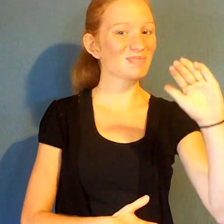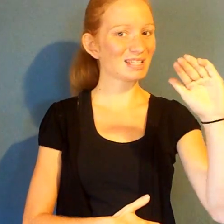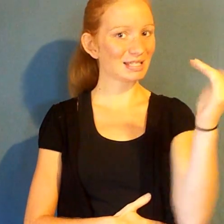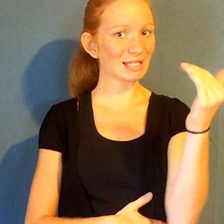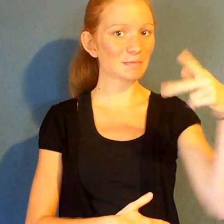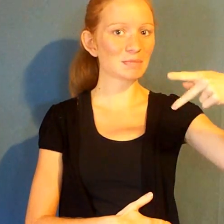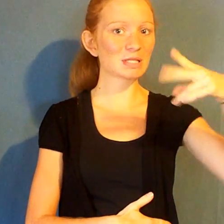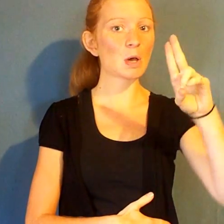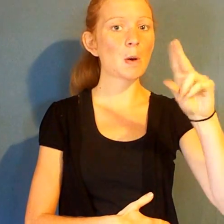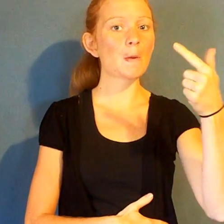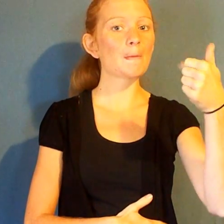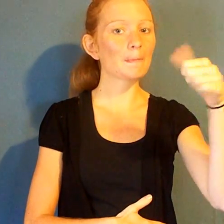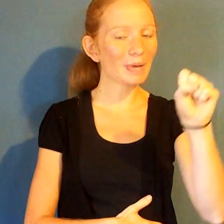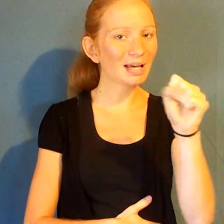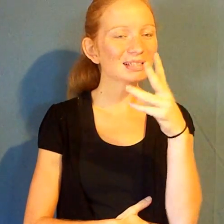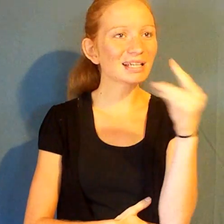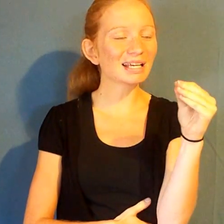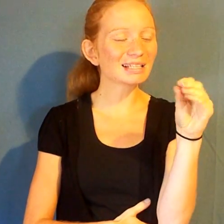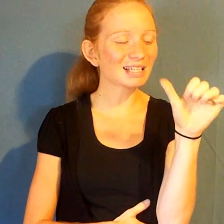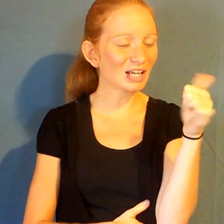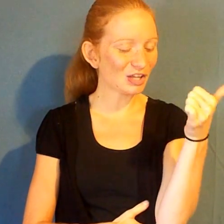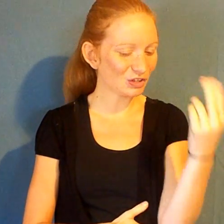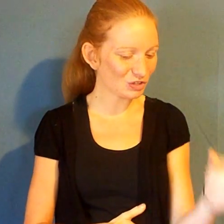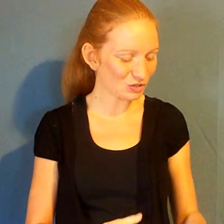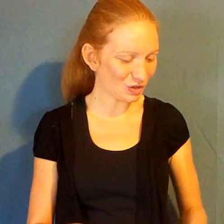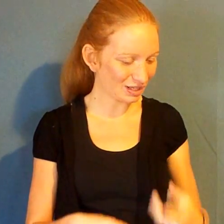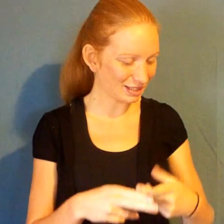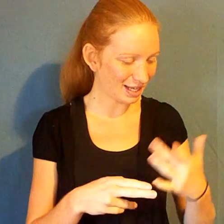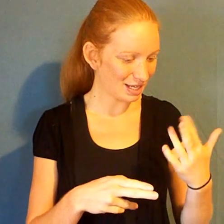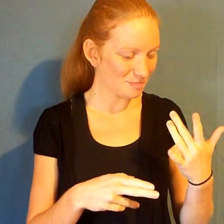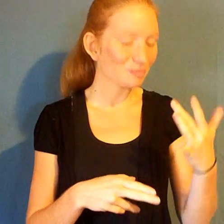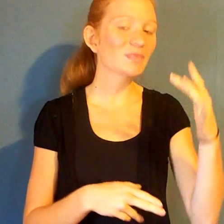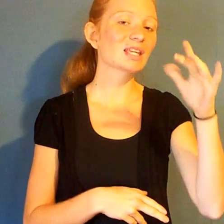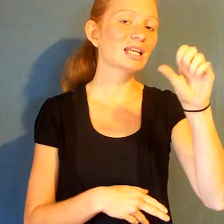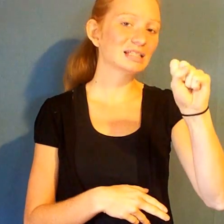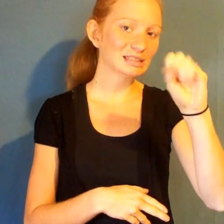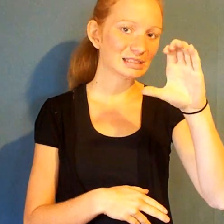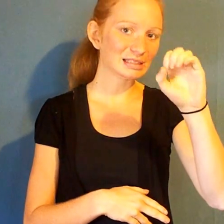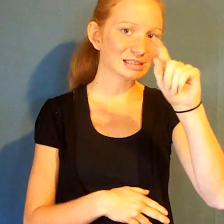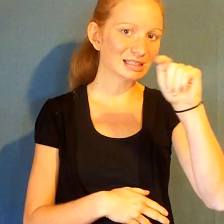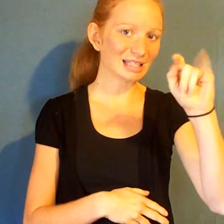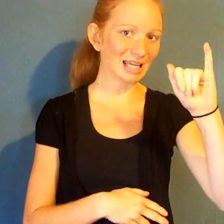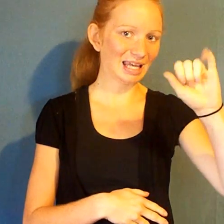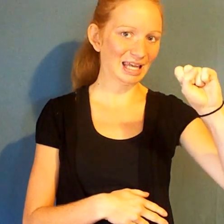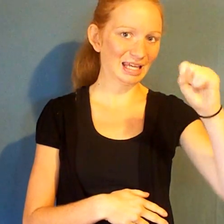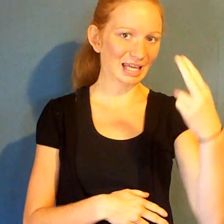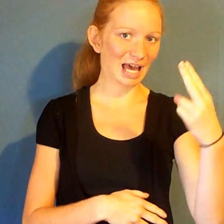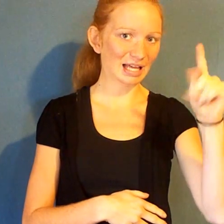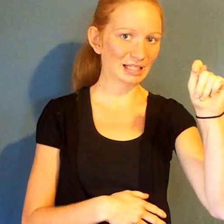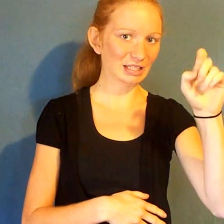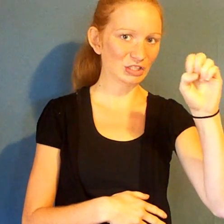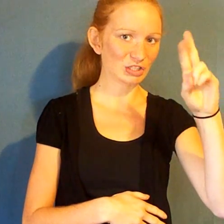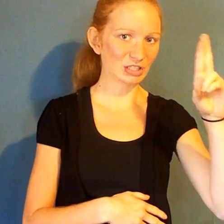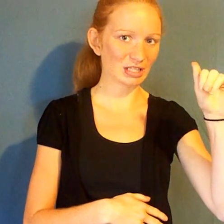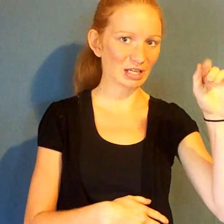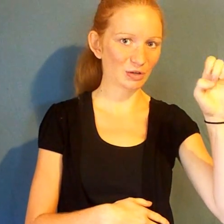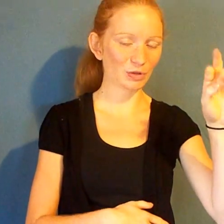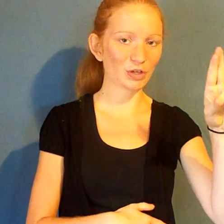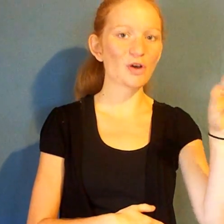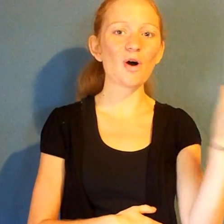is that dog called? A Scottish Terrier. They tend to get papillomatosis too. So they had to surgically remove them. That was the